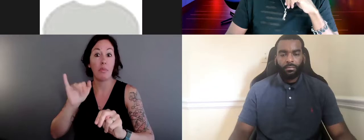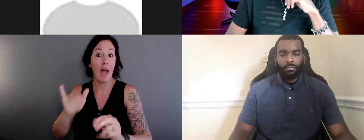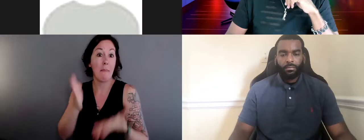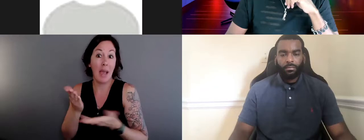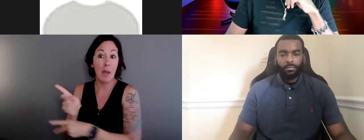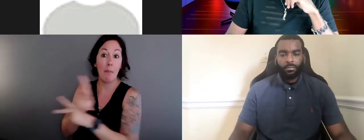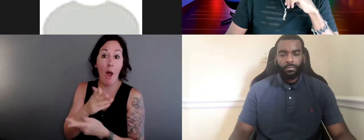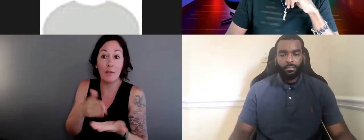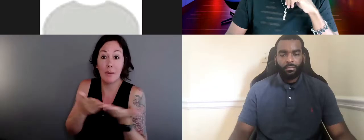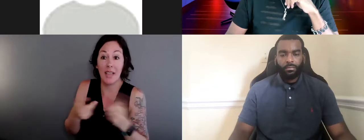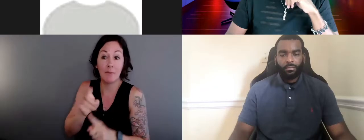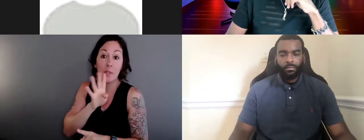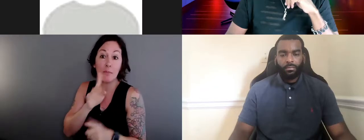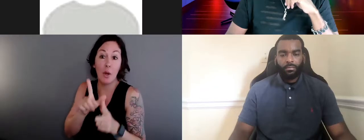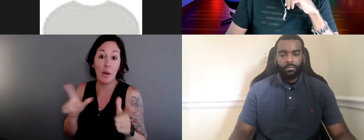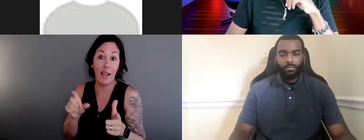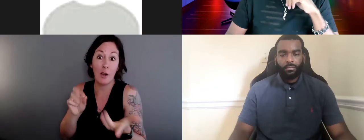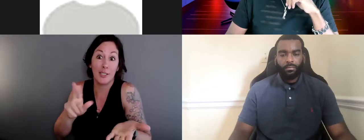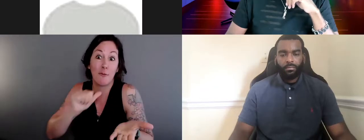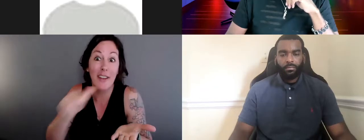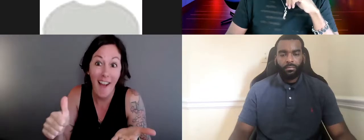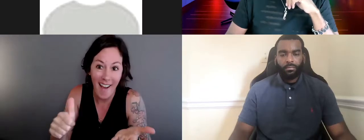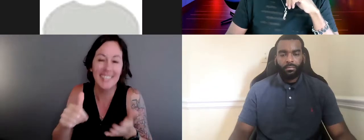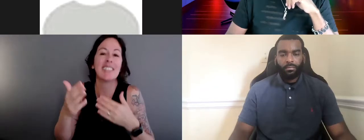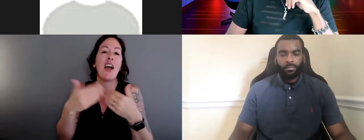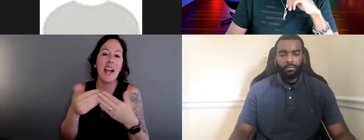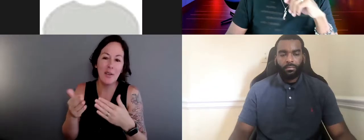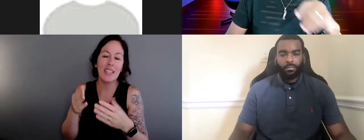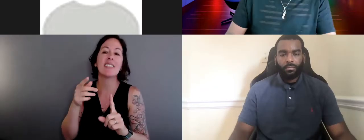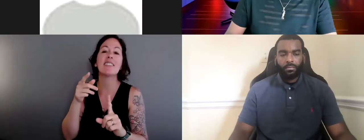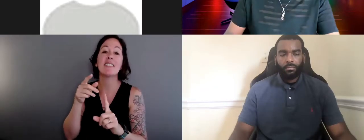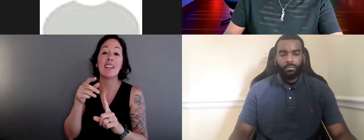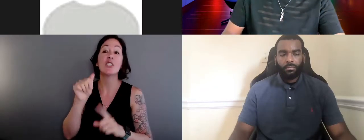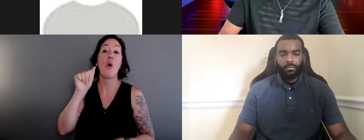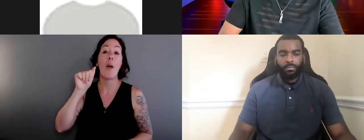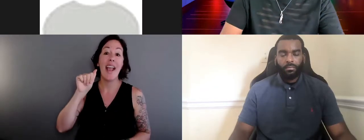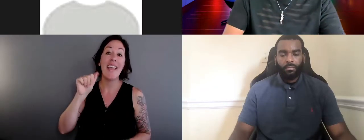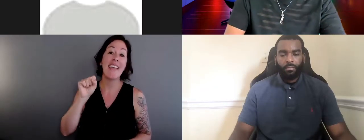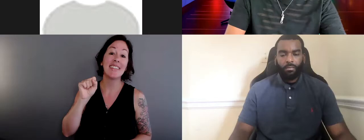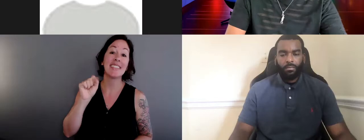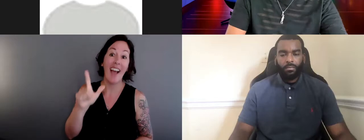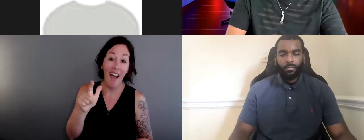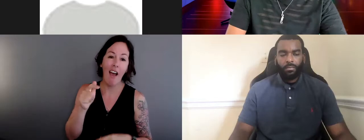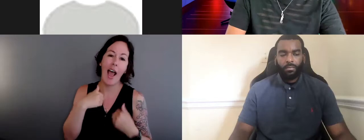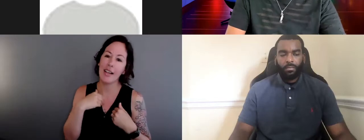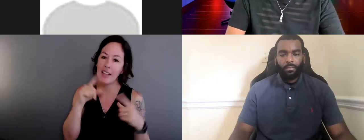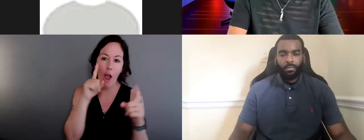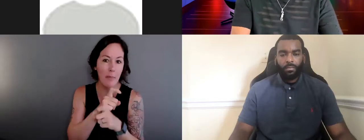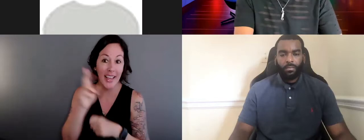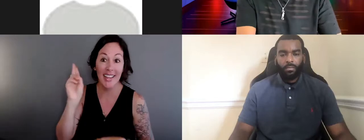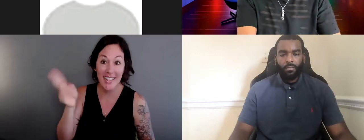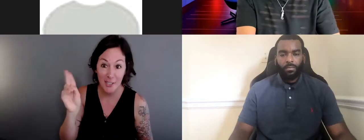central location where, they are building their own languages emerging naturally.